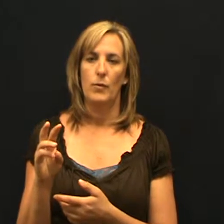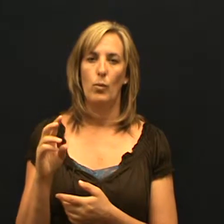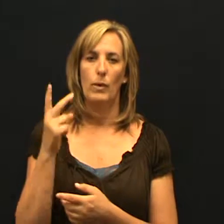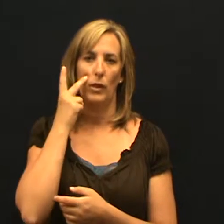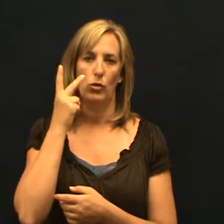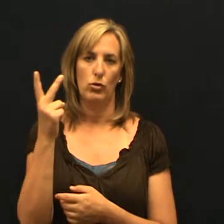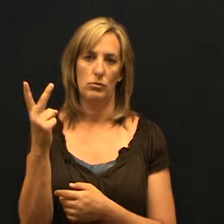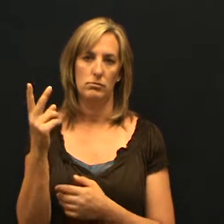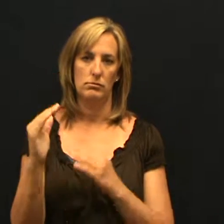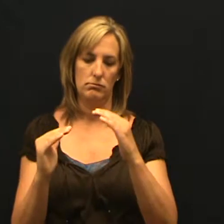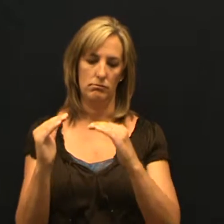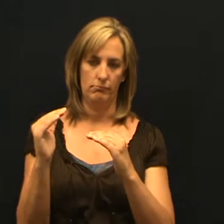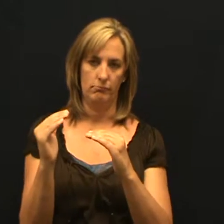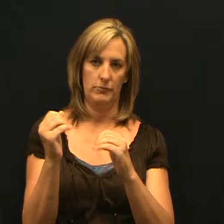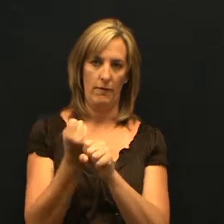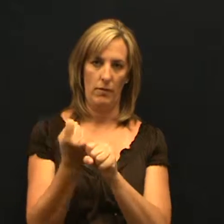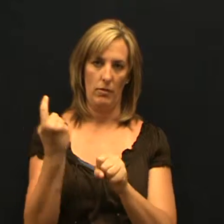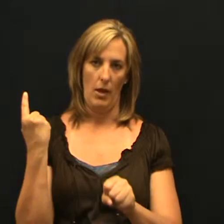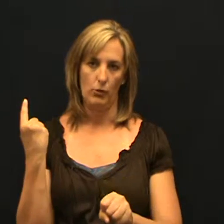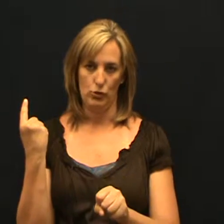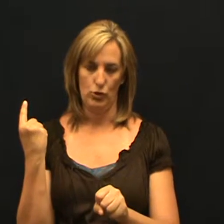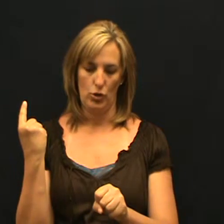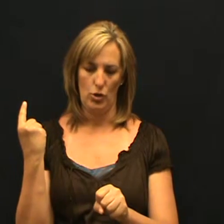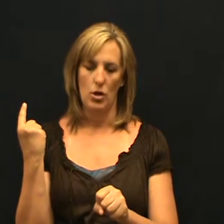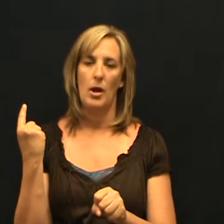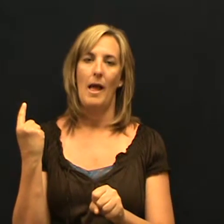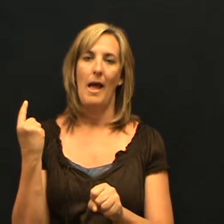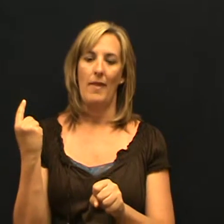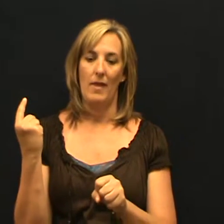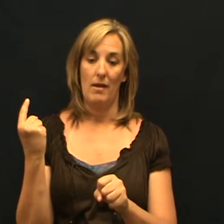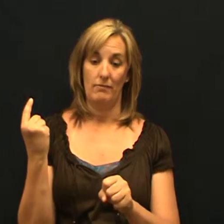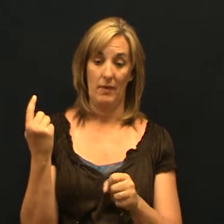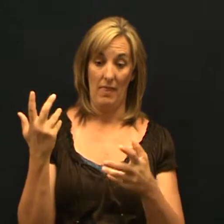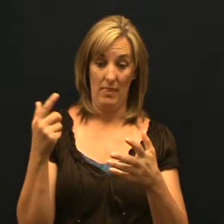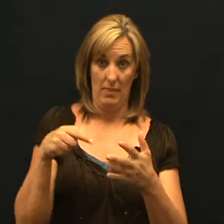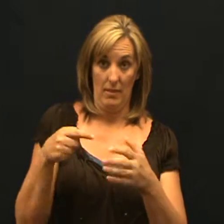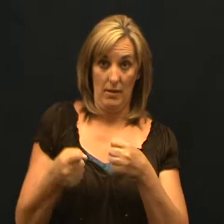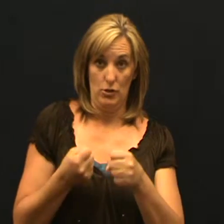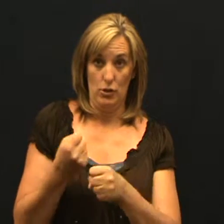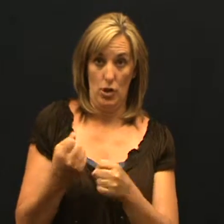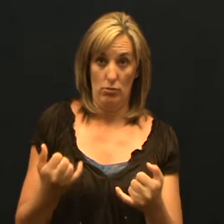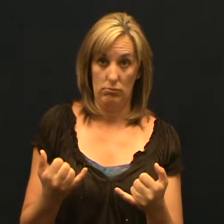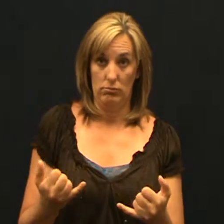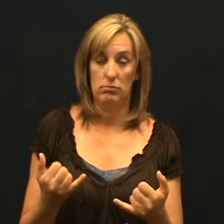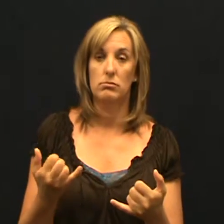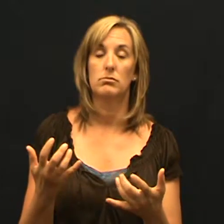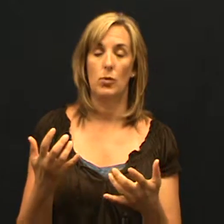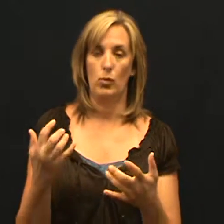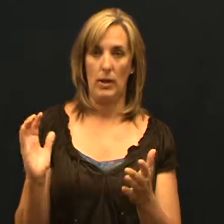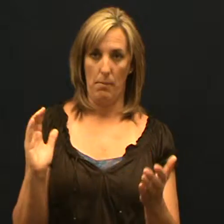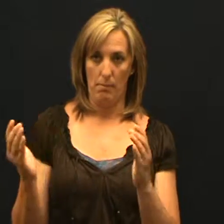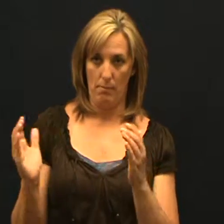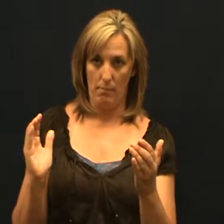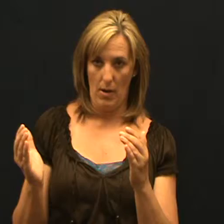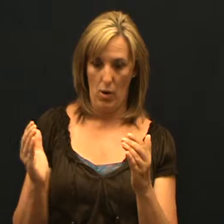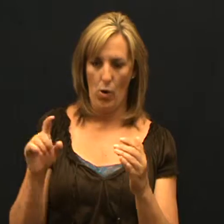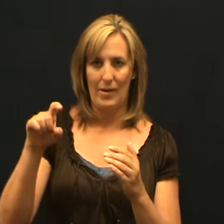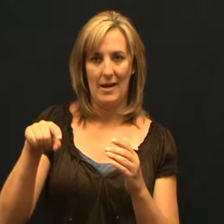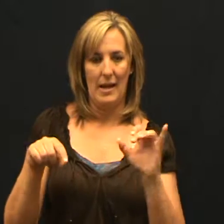beginning of this year, and compare those to the end of the year. We need the income statement because we need to know what our starting net